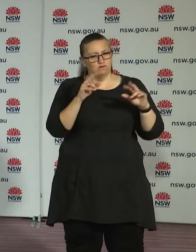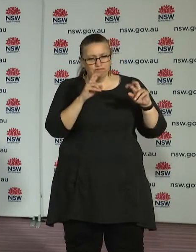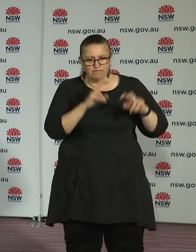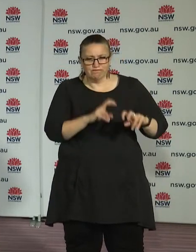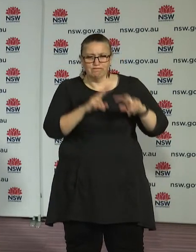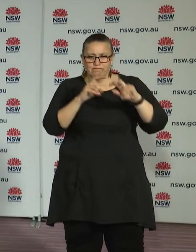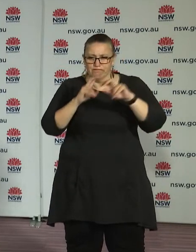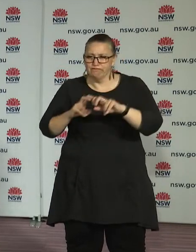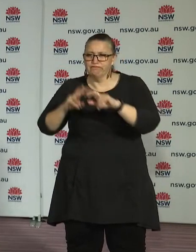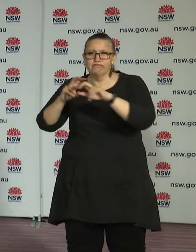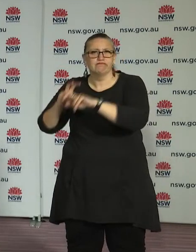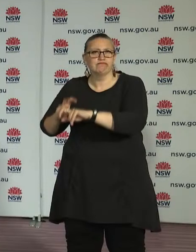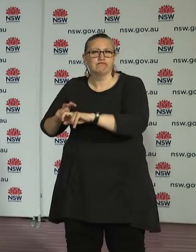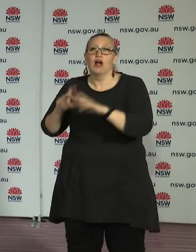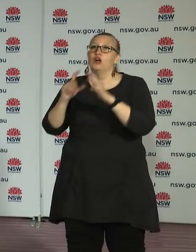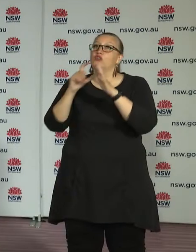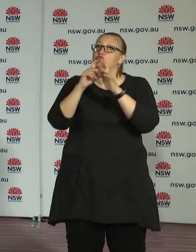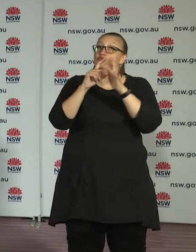tracing, isolation and